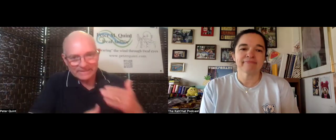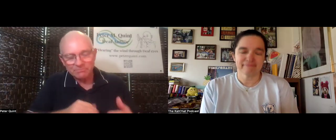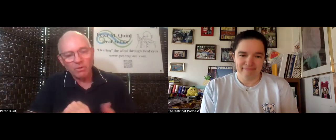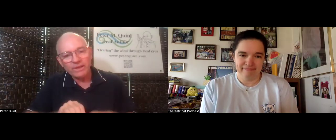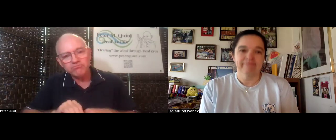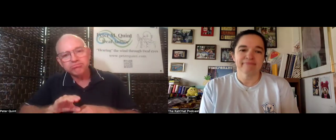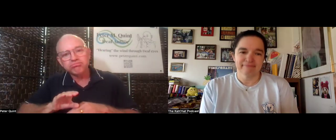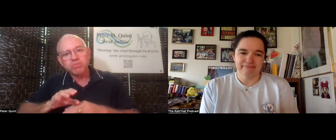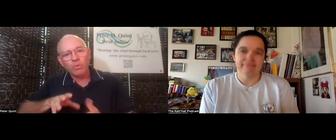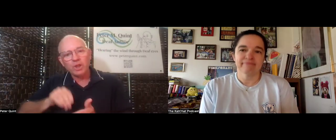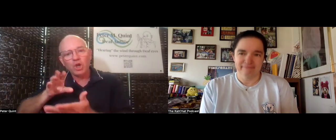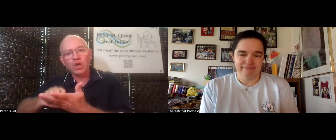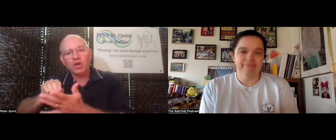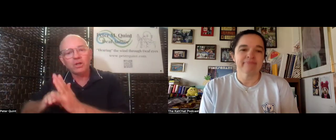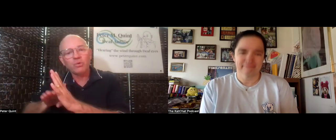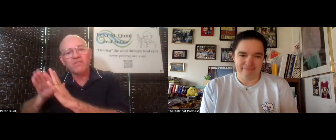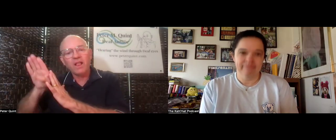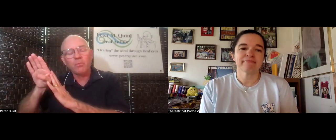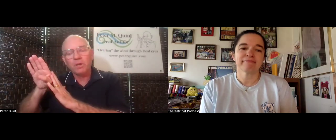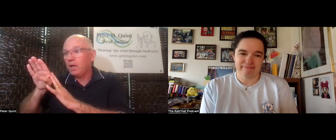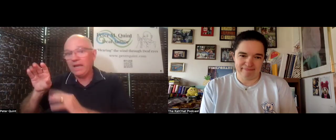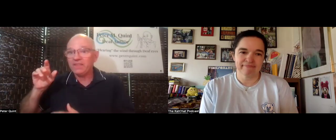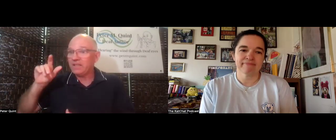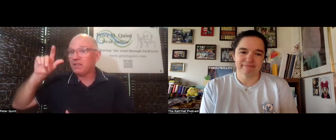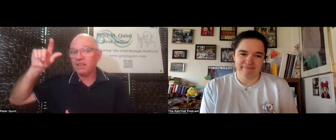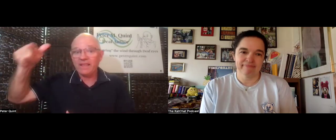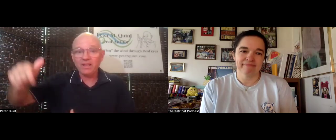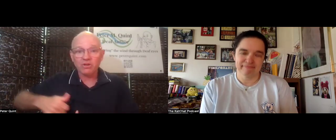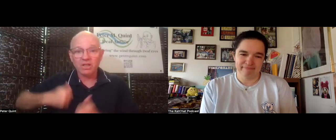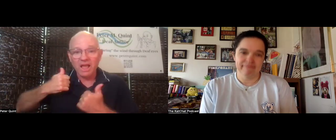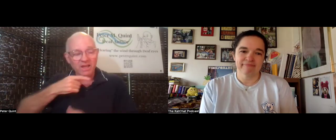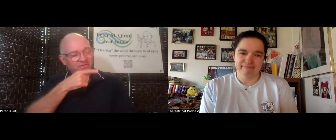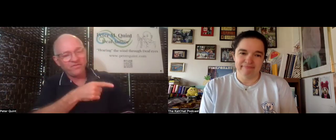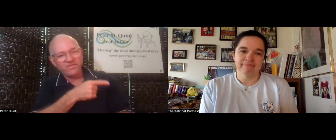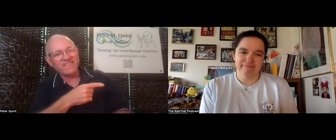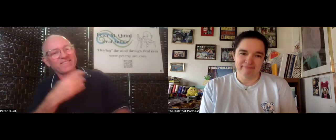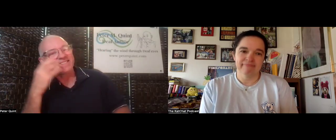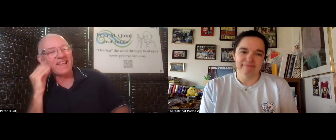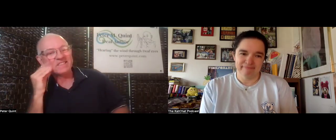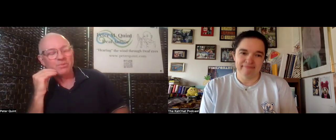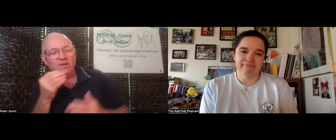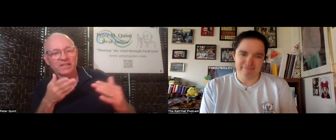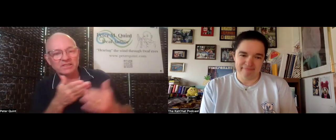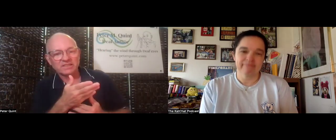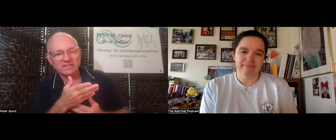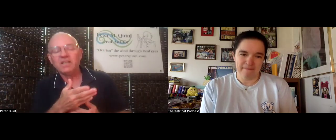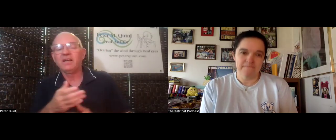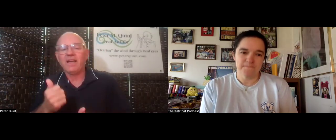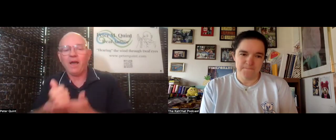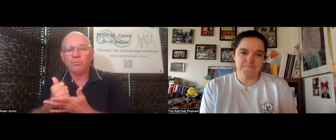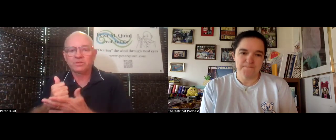it, but we learn, we develop. And then later in life, that